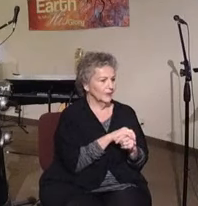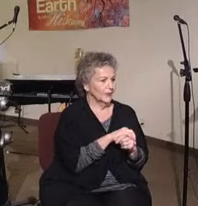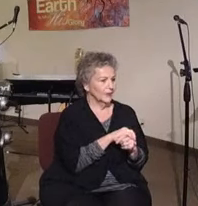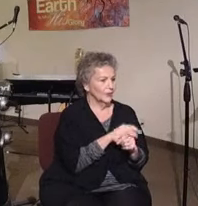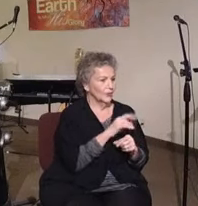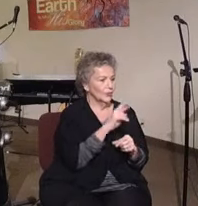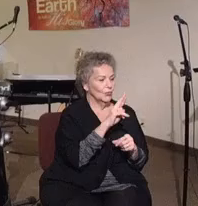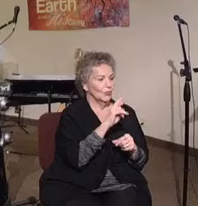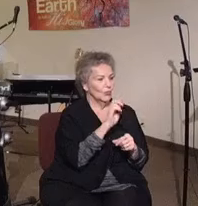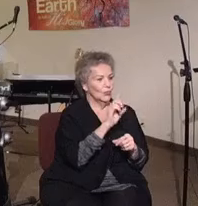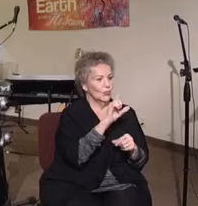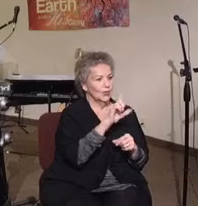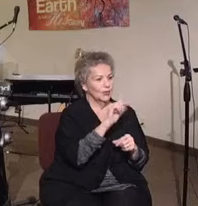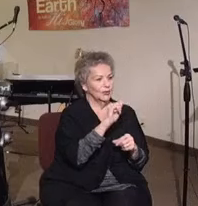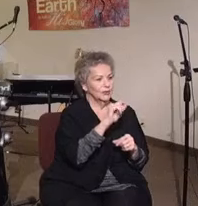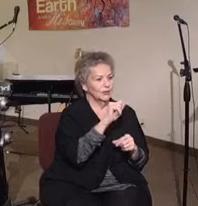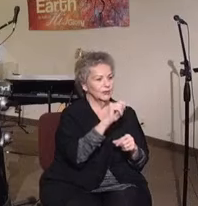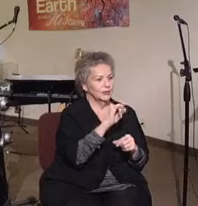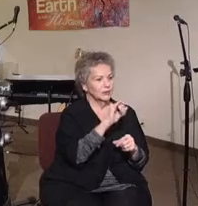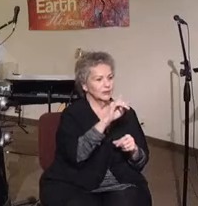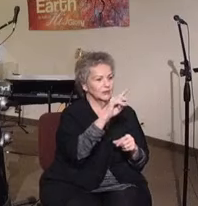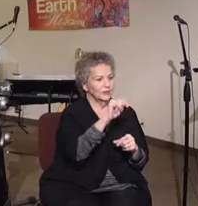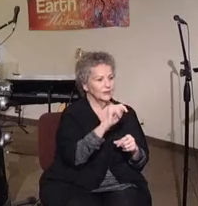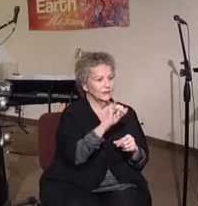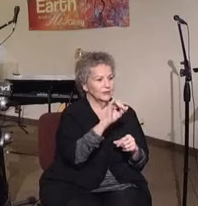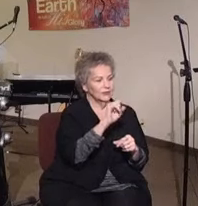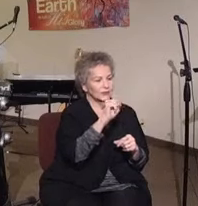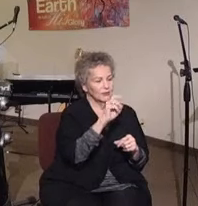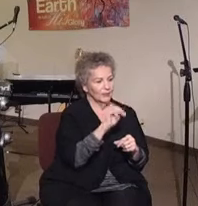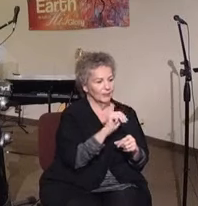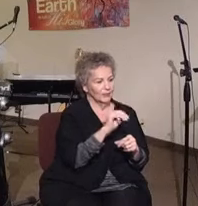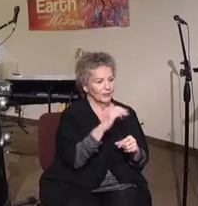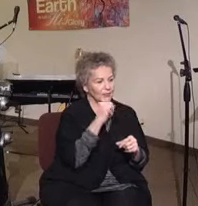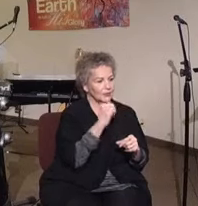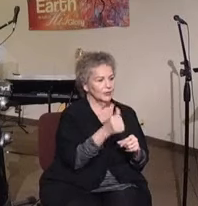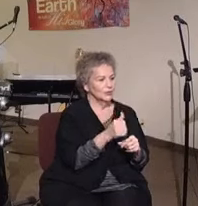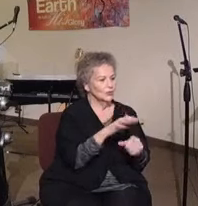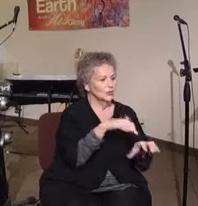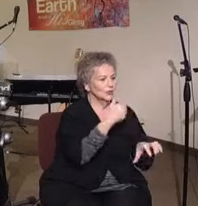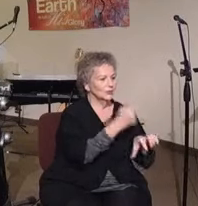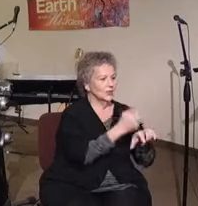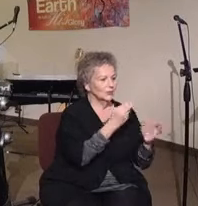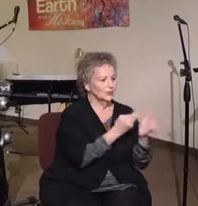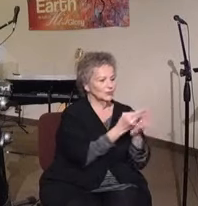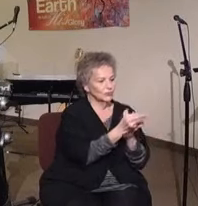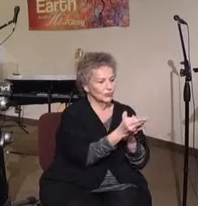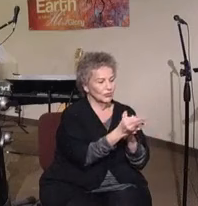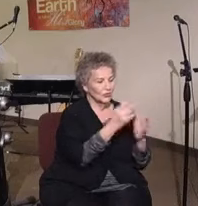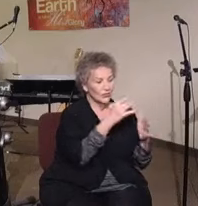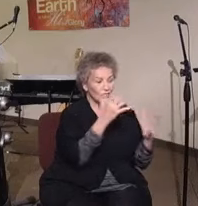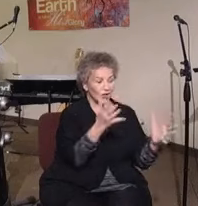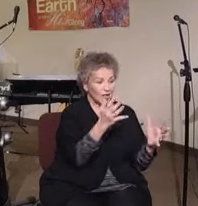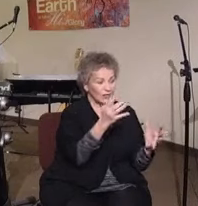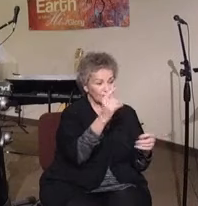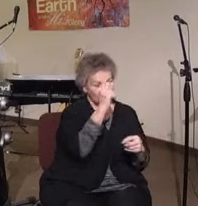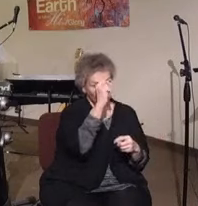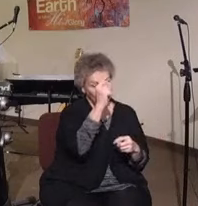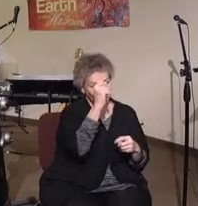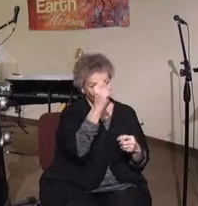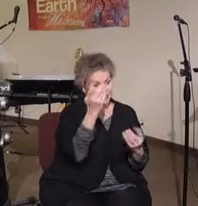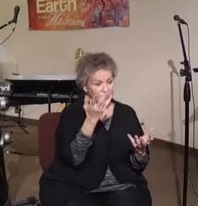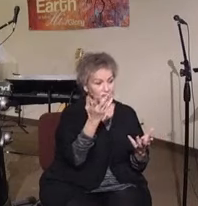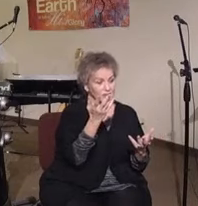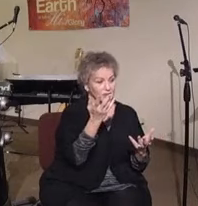Relativism. There is no fixed truth. There are a lot of theories out there, and you might as well